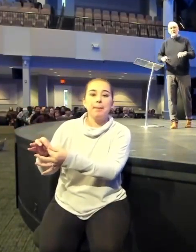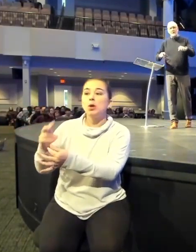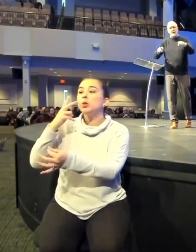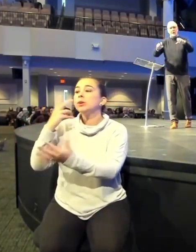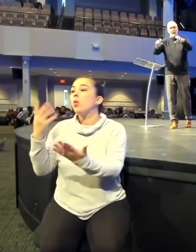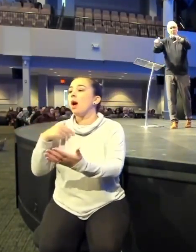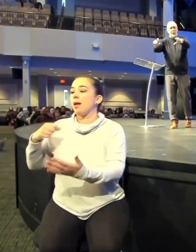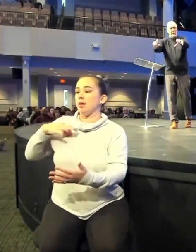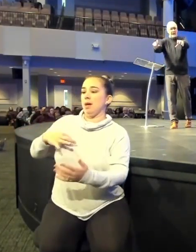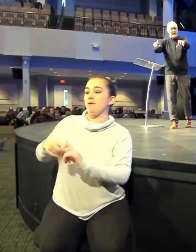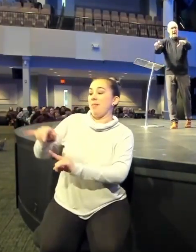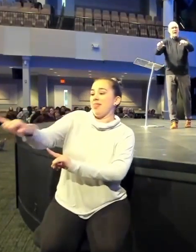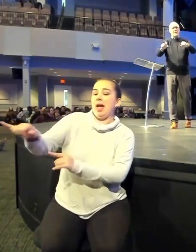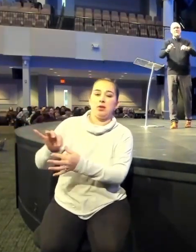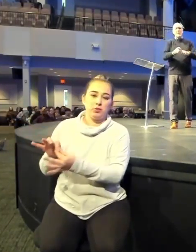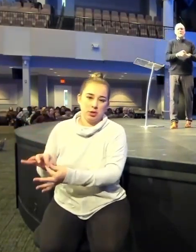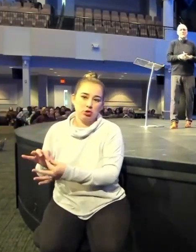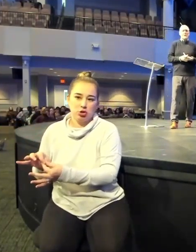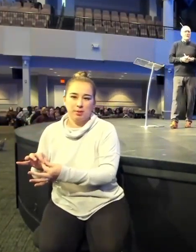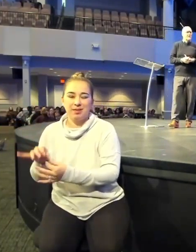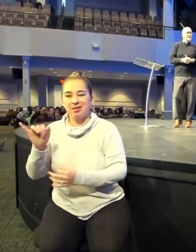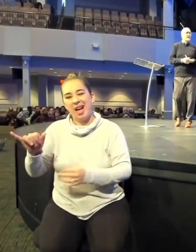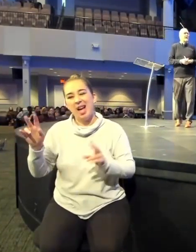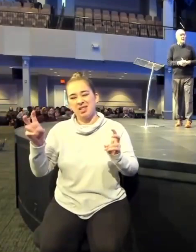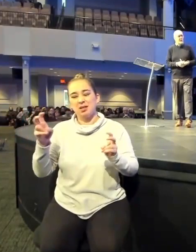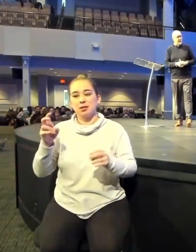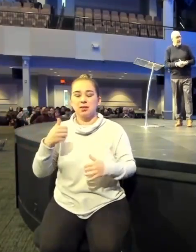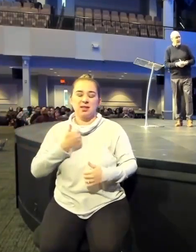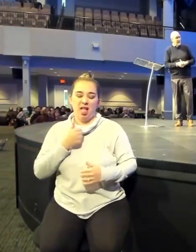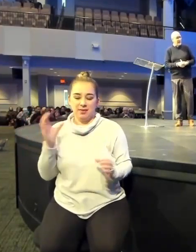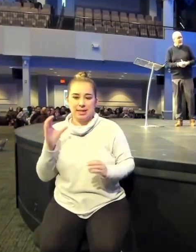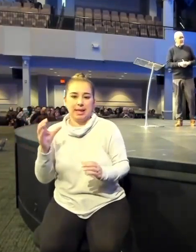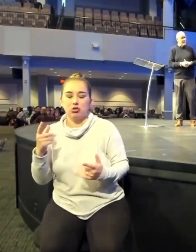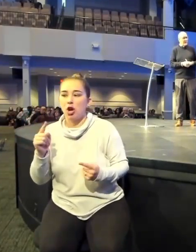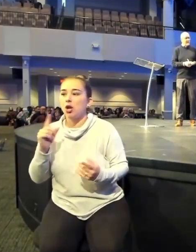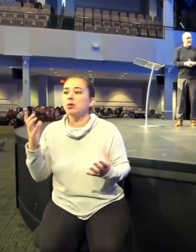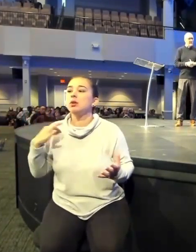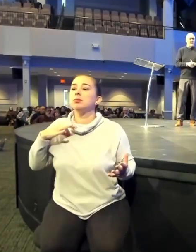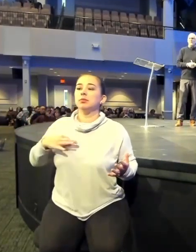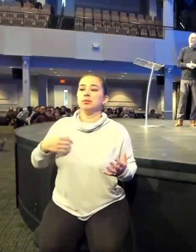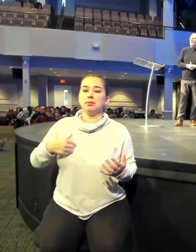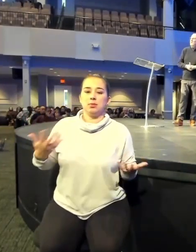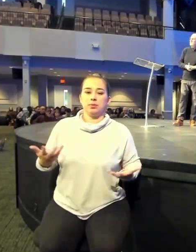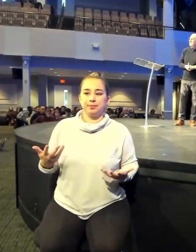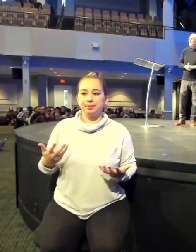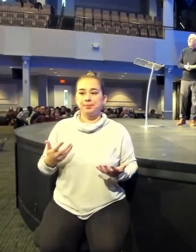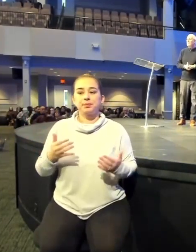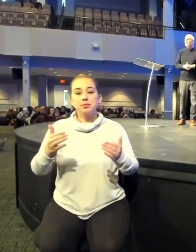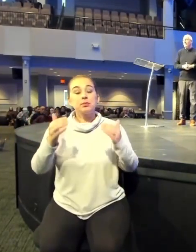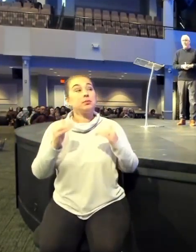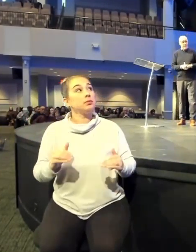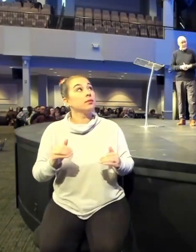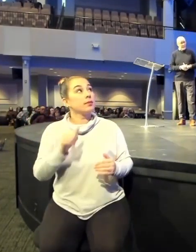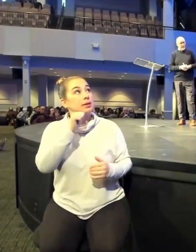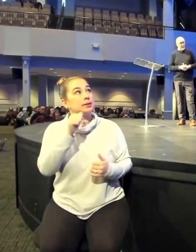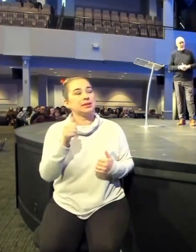will seek to get what I want in life. It's called self-seeking. What can I get? It's not easily